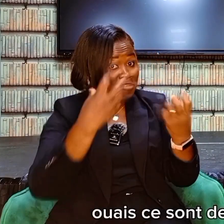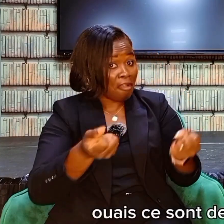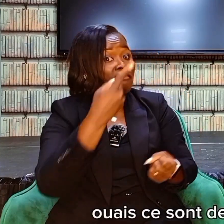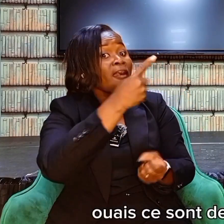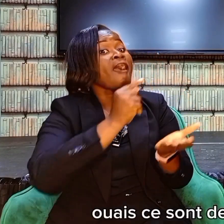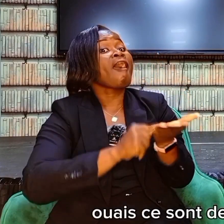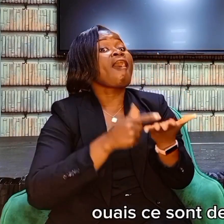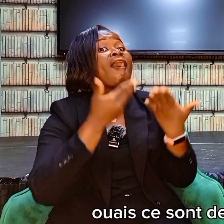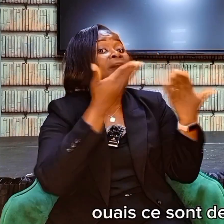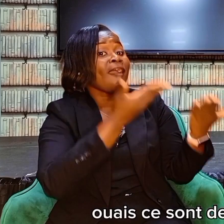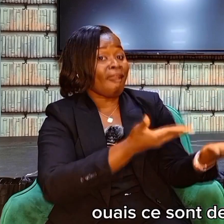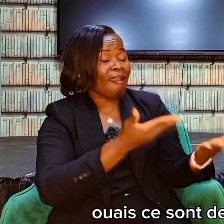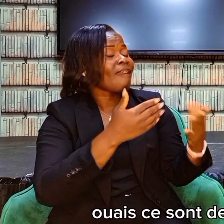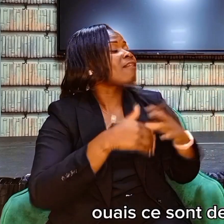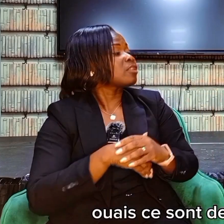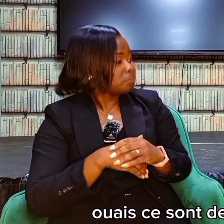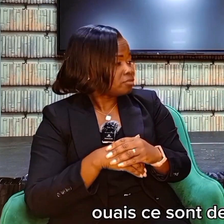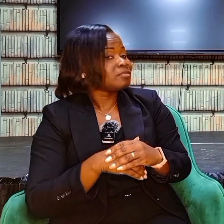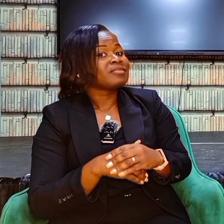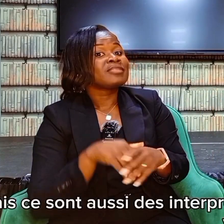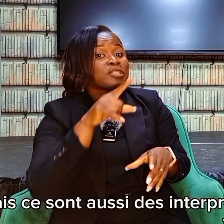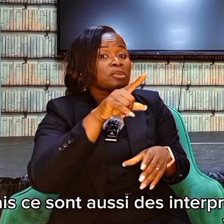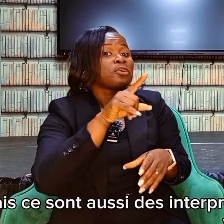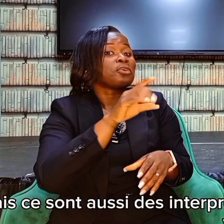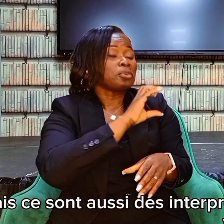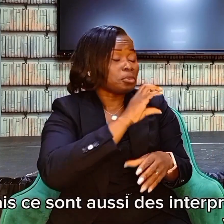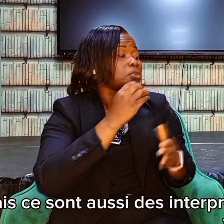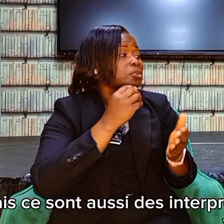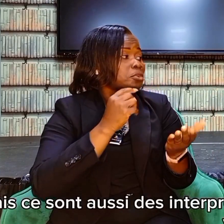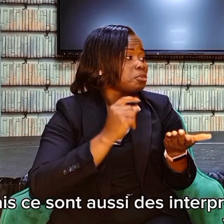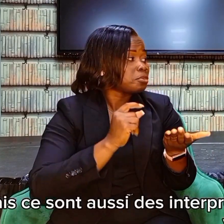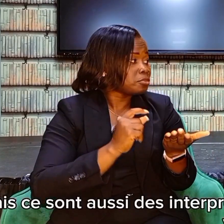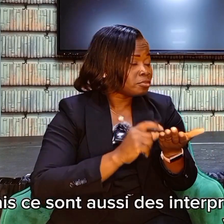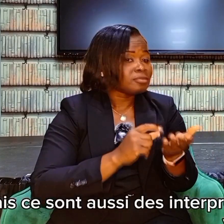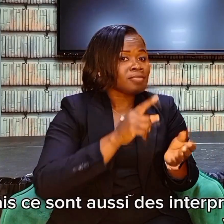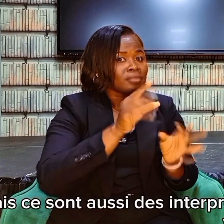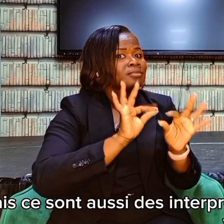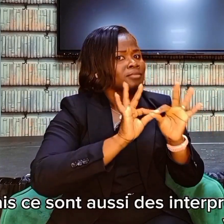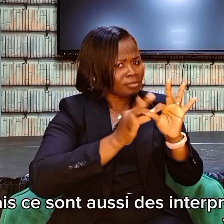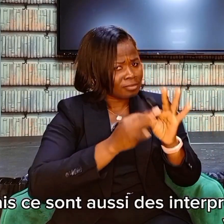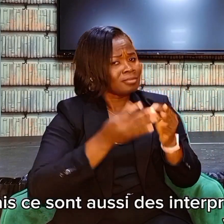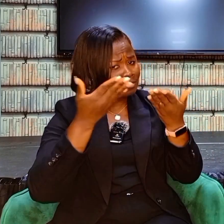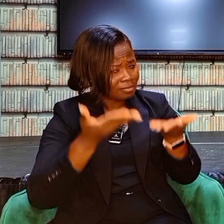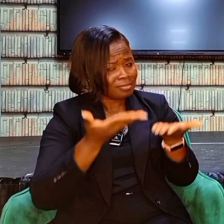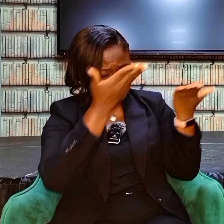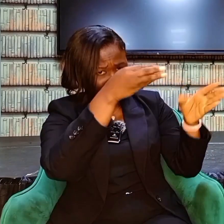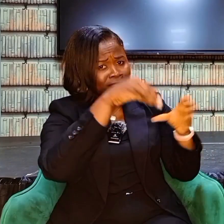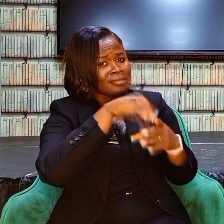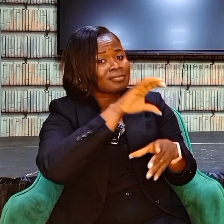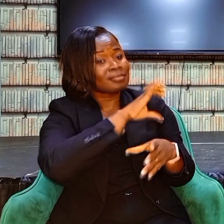Yeah, they are trained police officers, but they are also trained sign language interpreters.